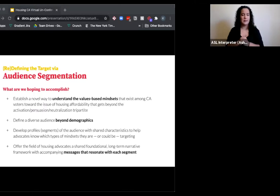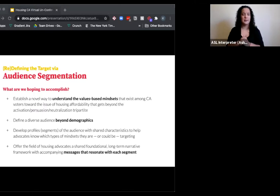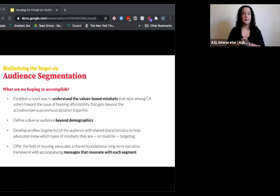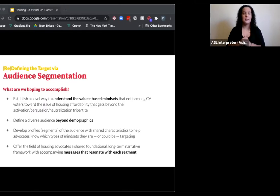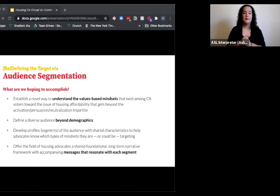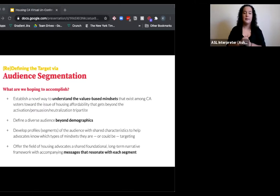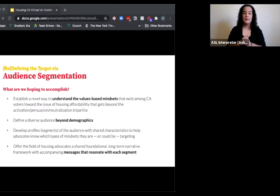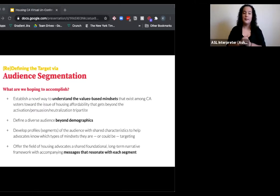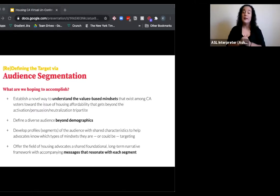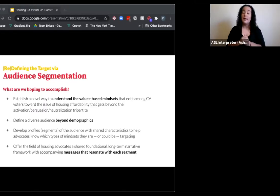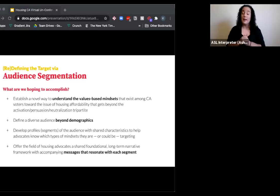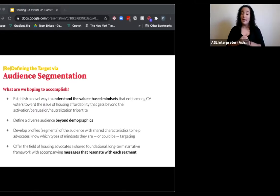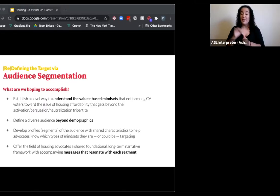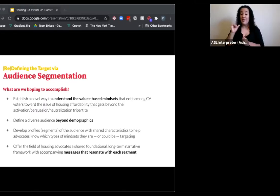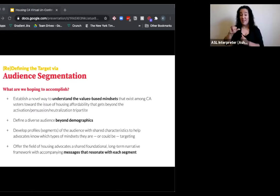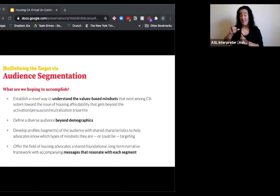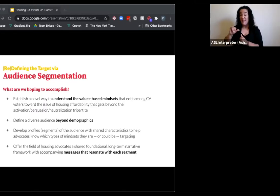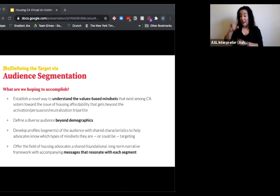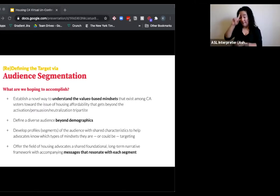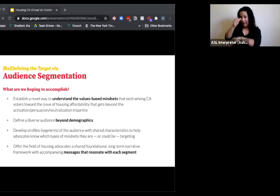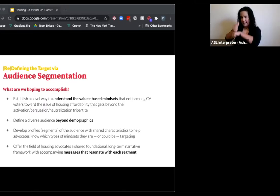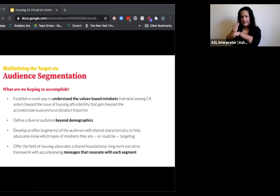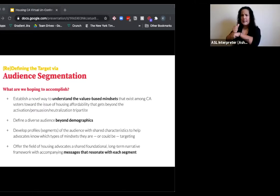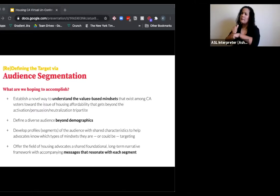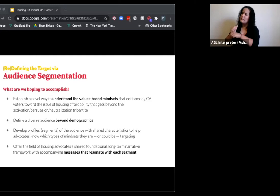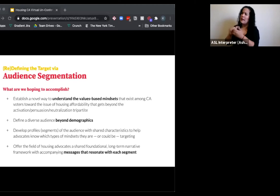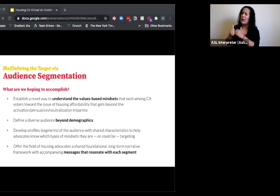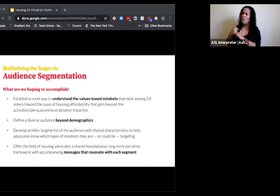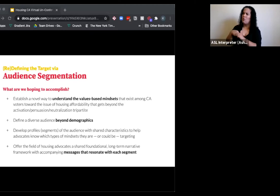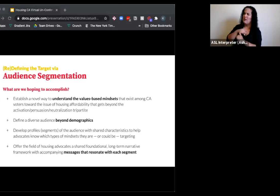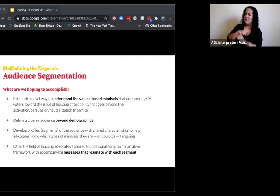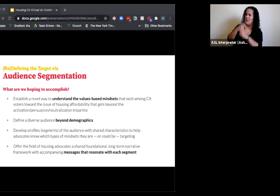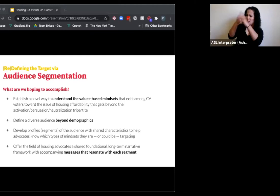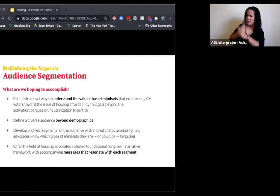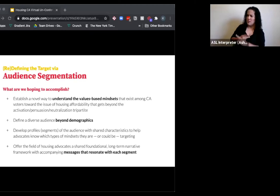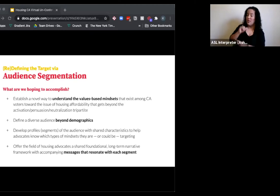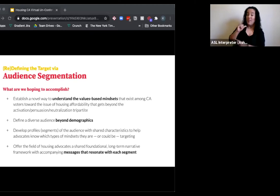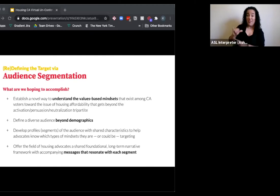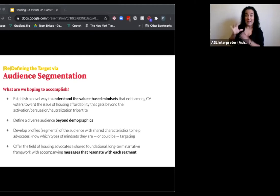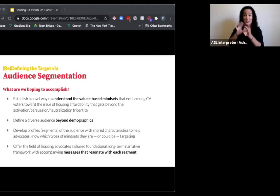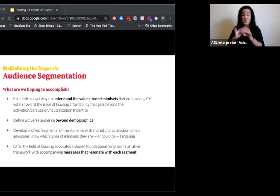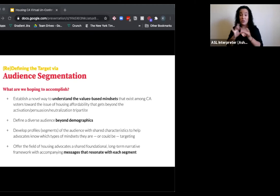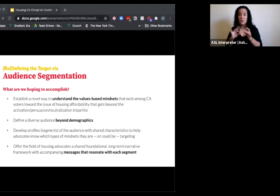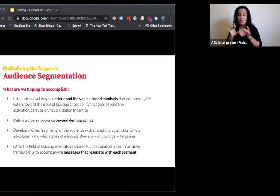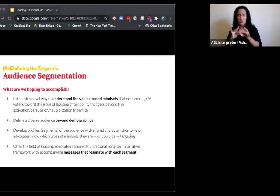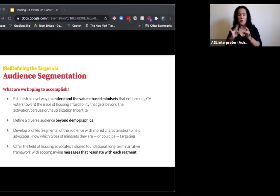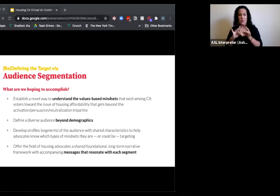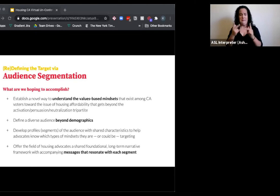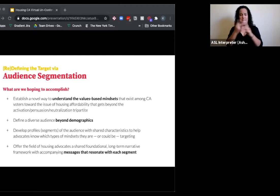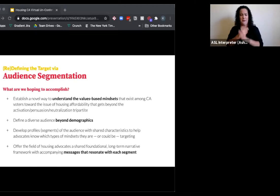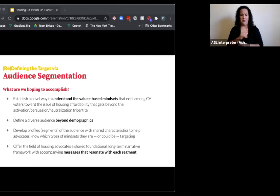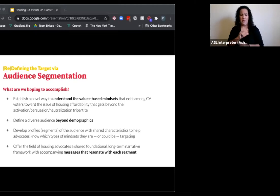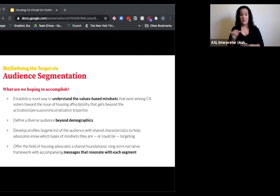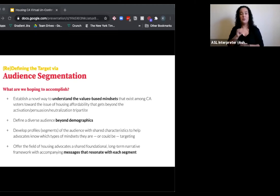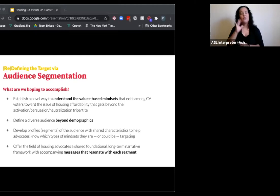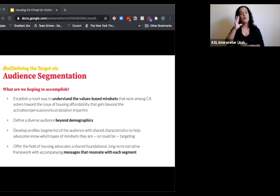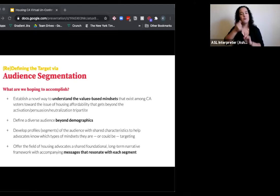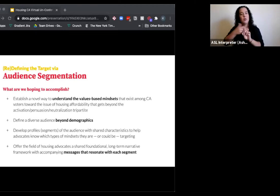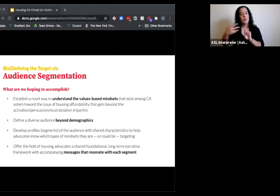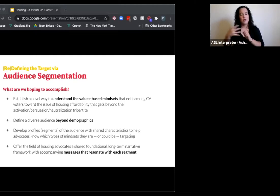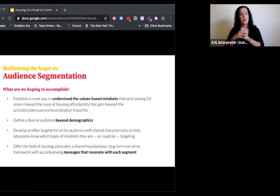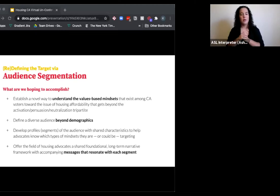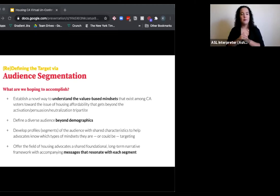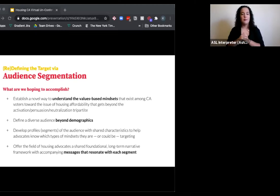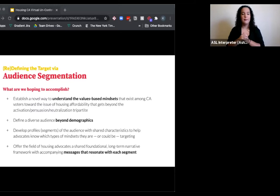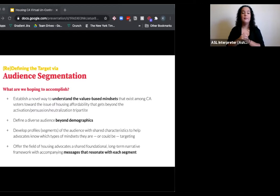of those mindsets and developing narrative frames that we're going to test through a very robust experiment statewide